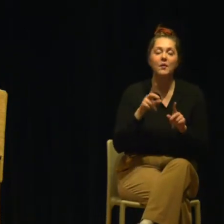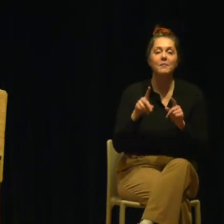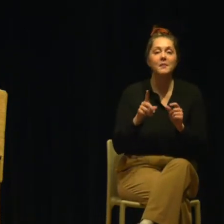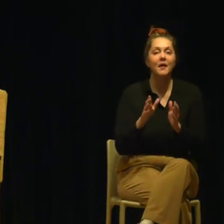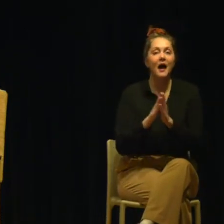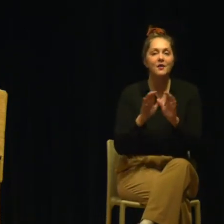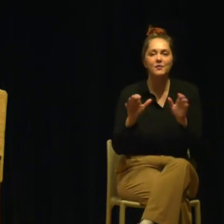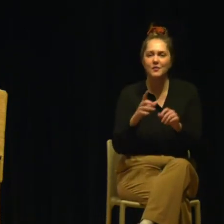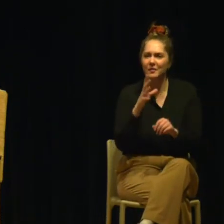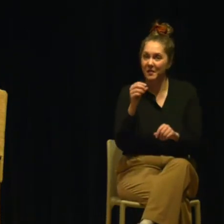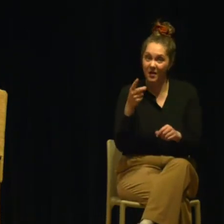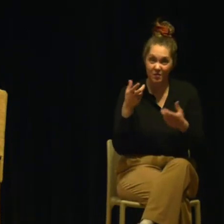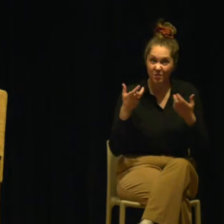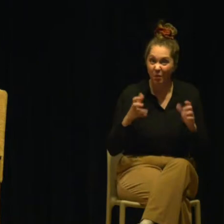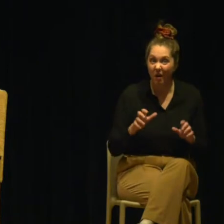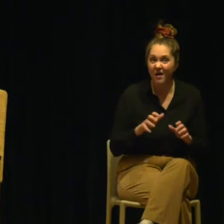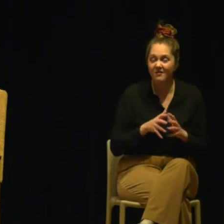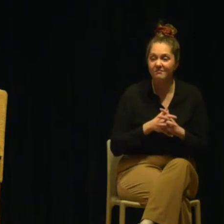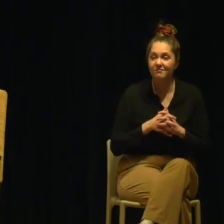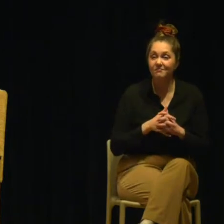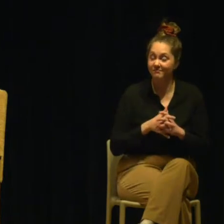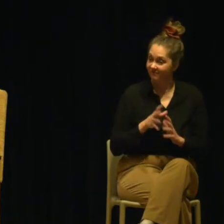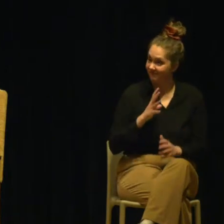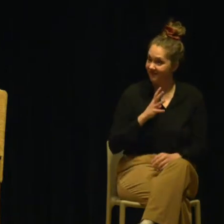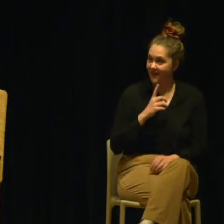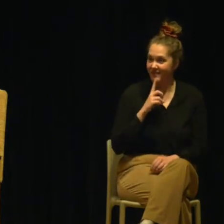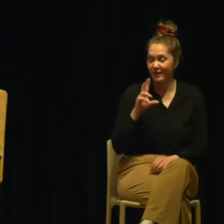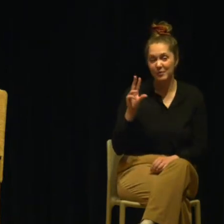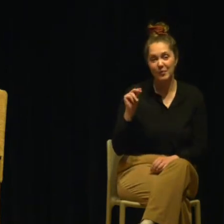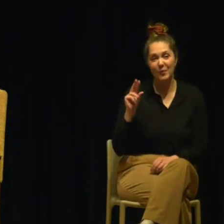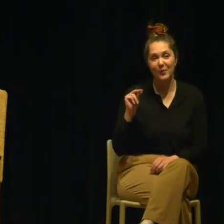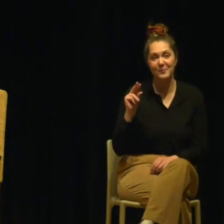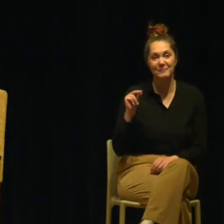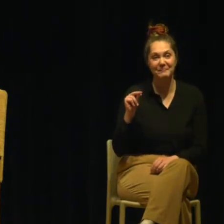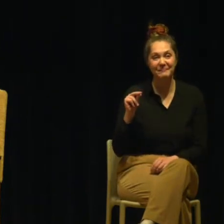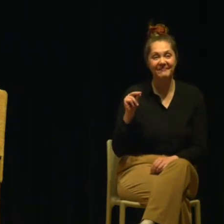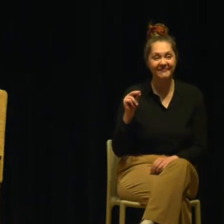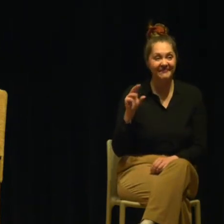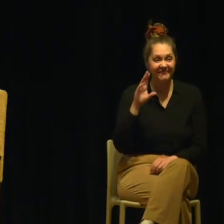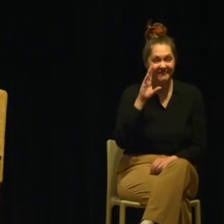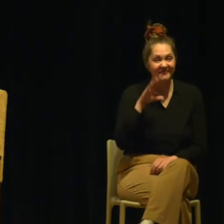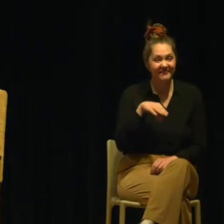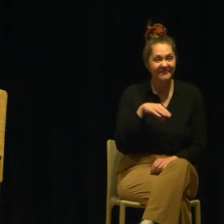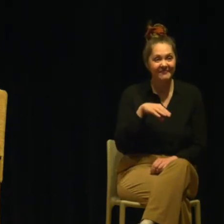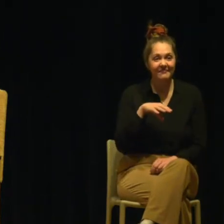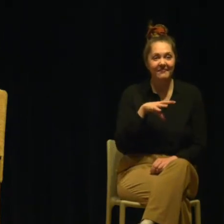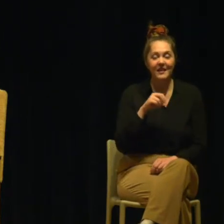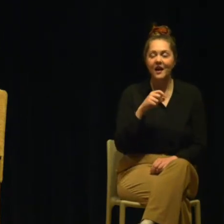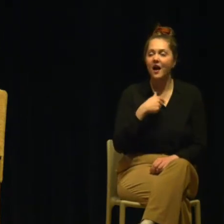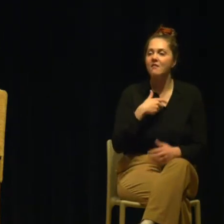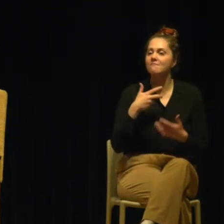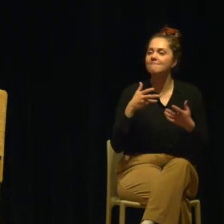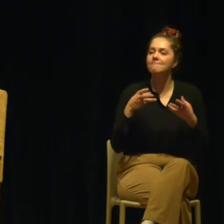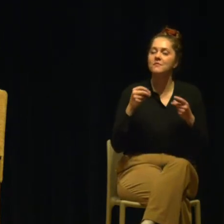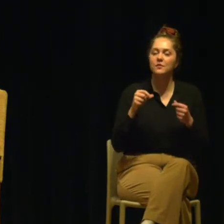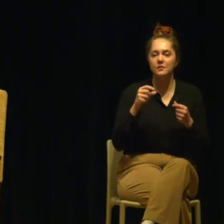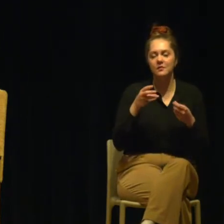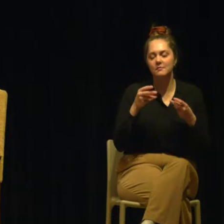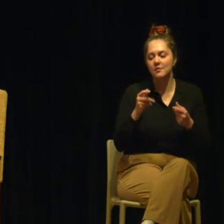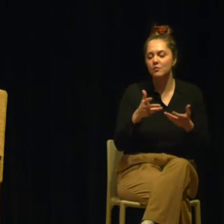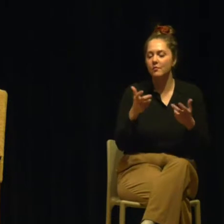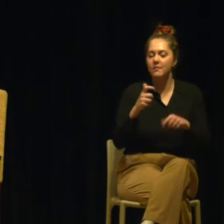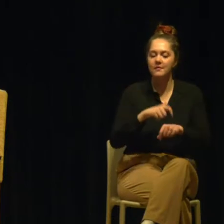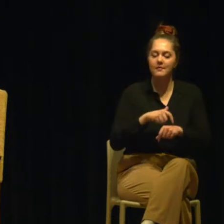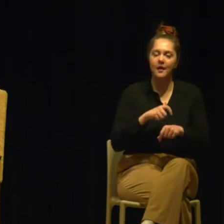do something and you don't want to do it, it's okay to say no. You know, and I've spent, you spend so much